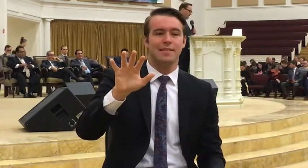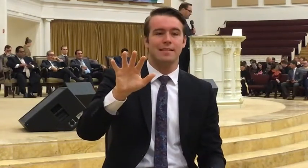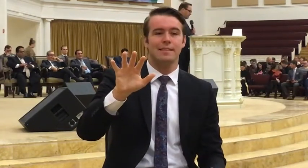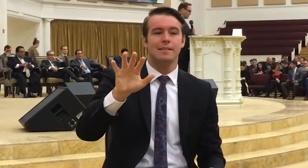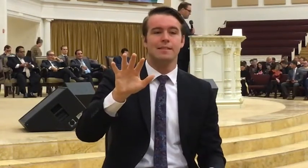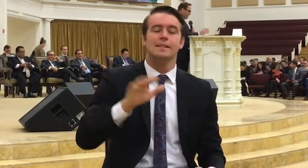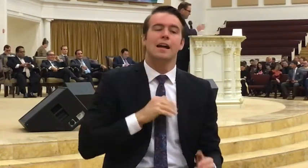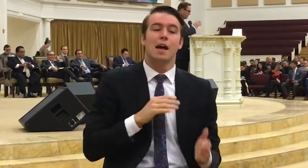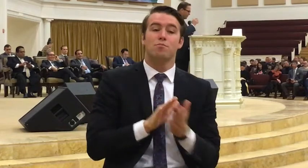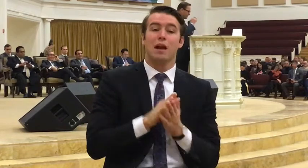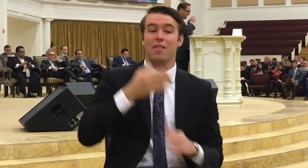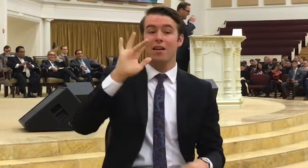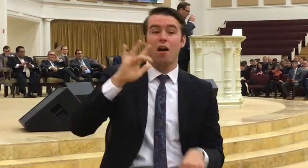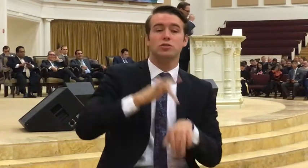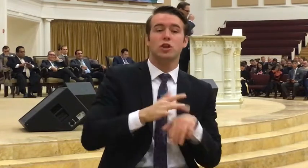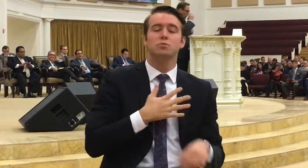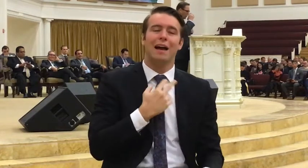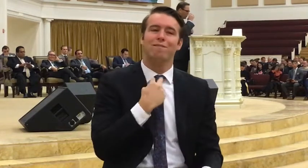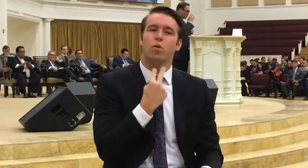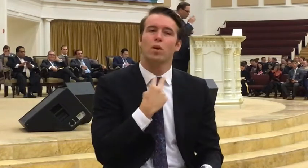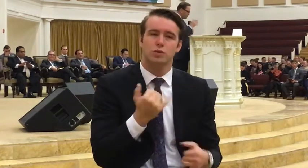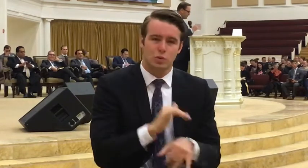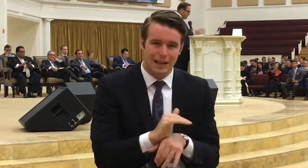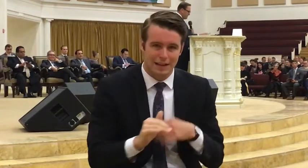I pray God touch my voice tonight.